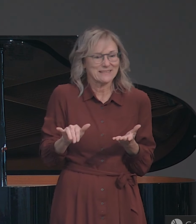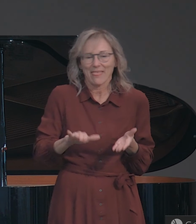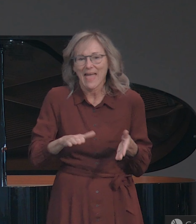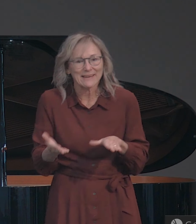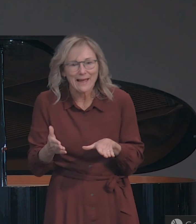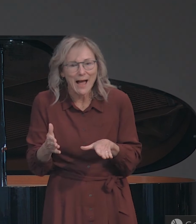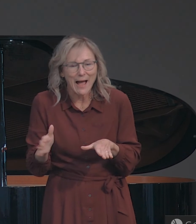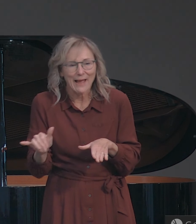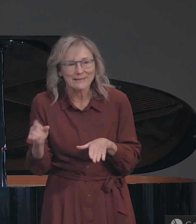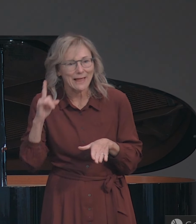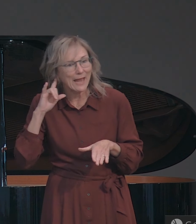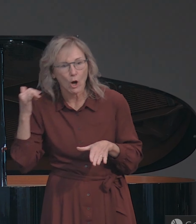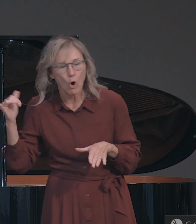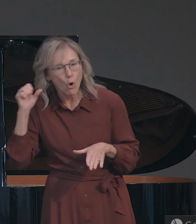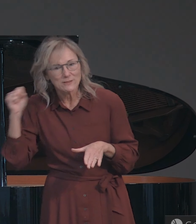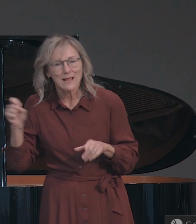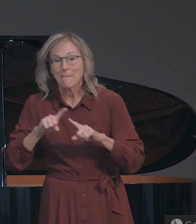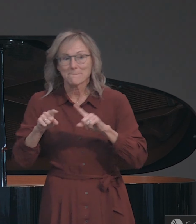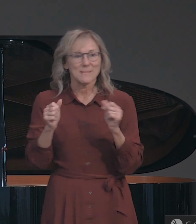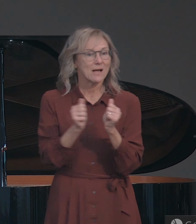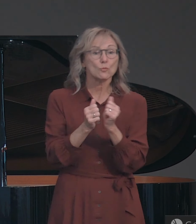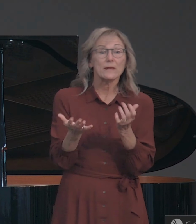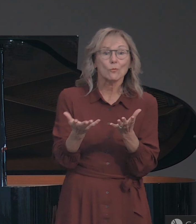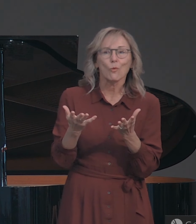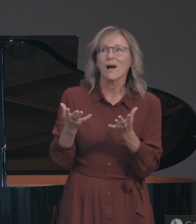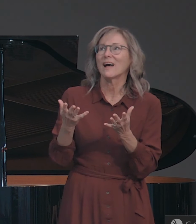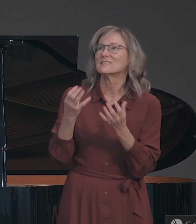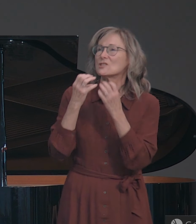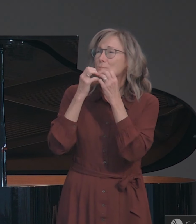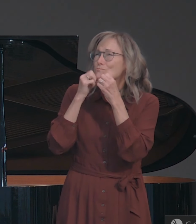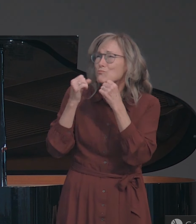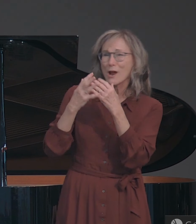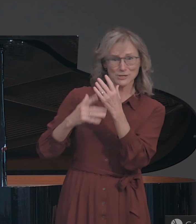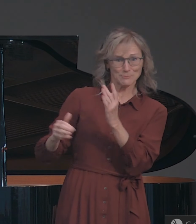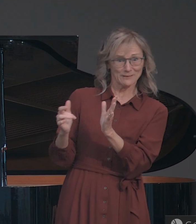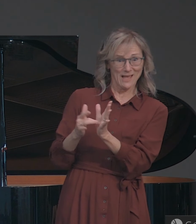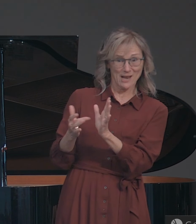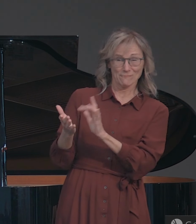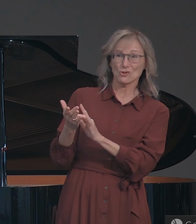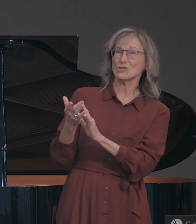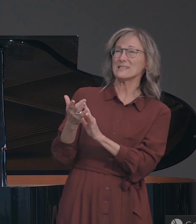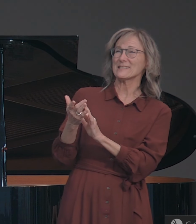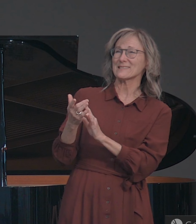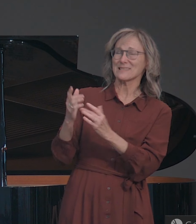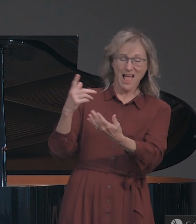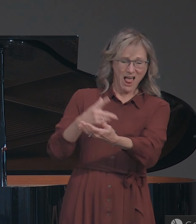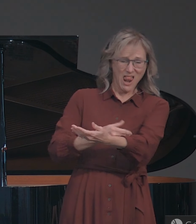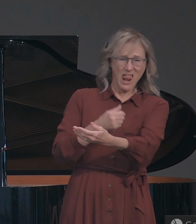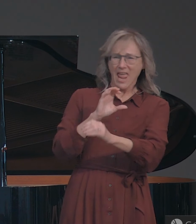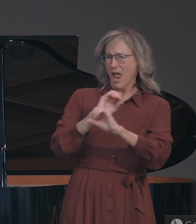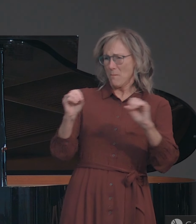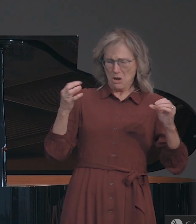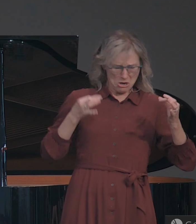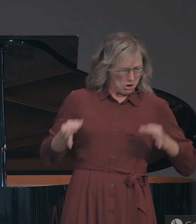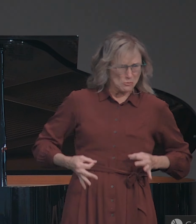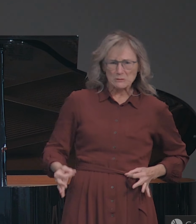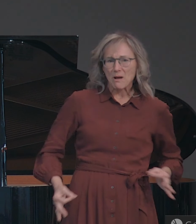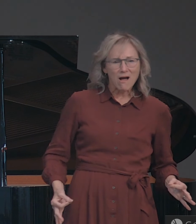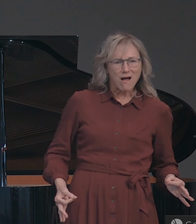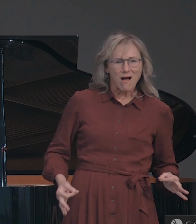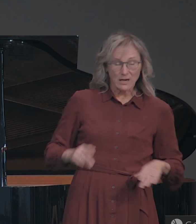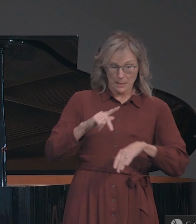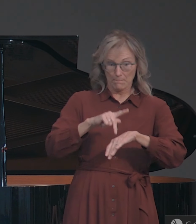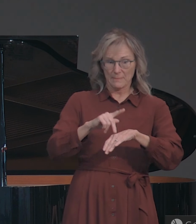the precious blood of Christ, like that of a lamb without blemish or spot." Peter uses the